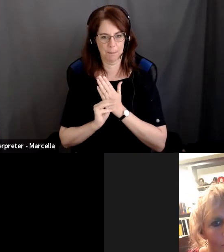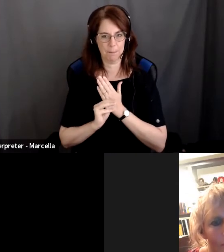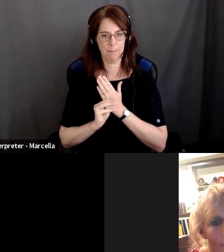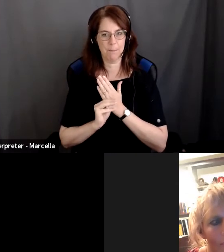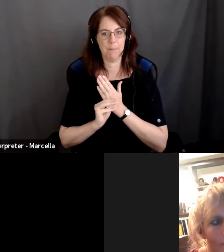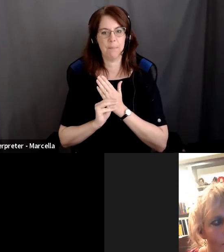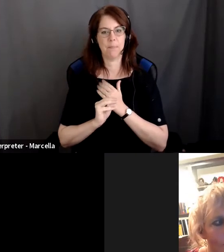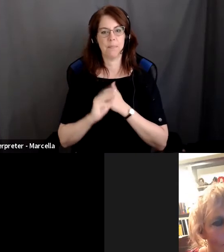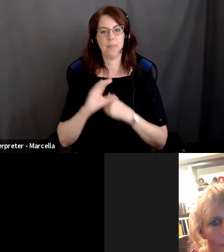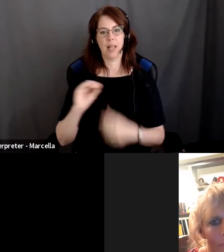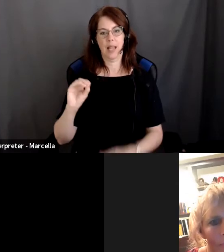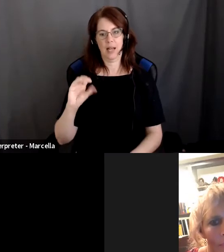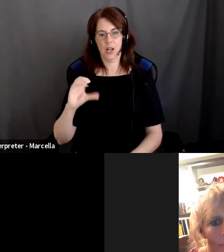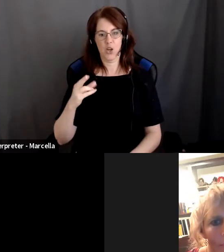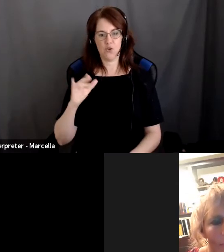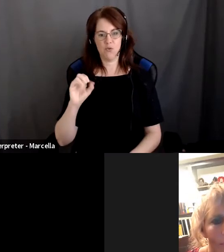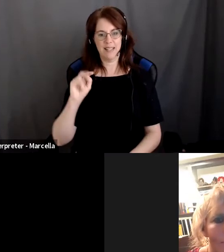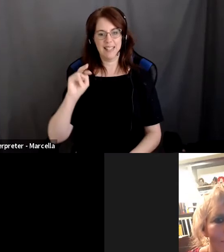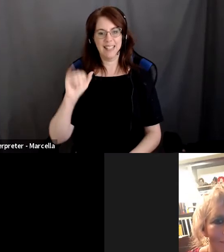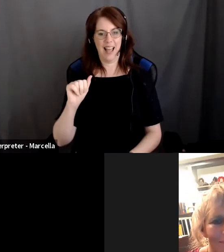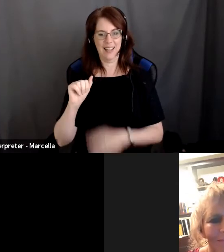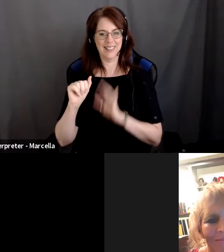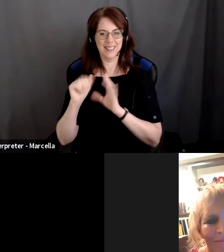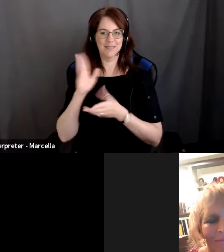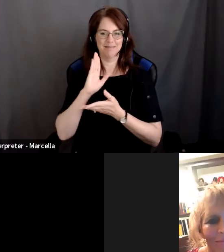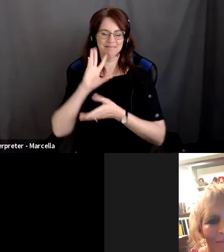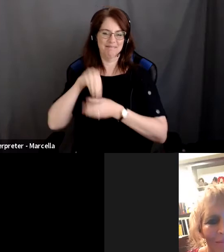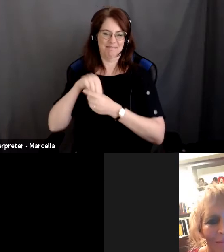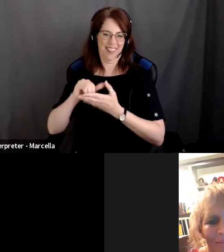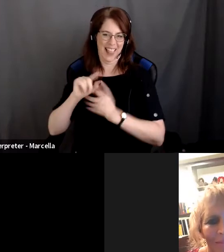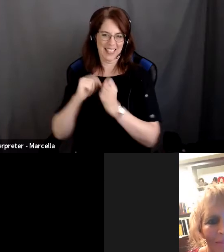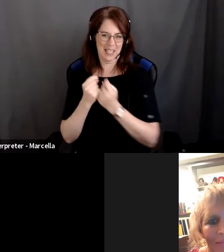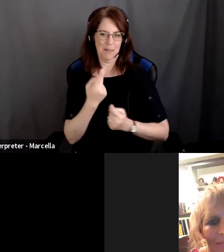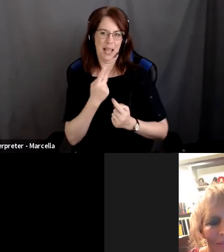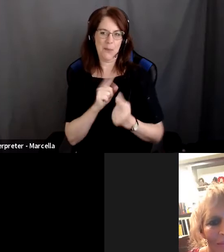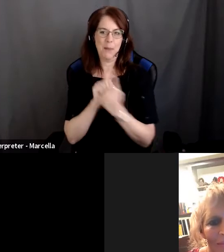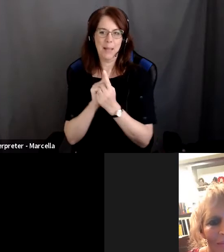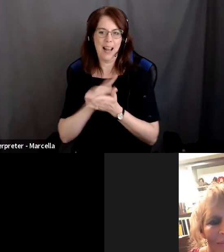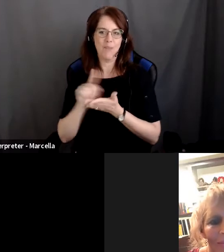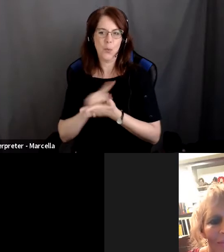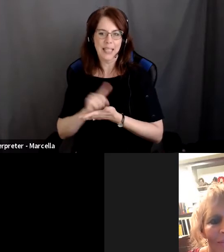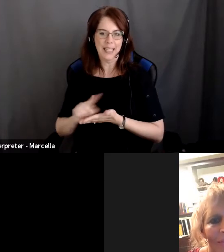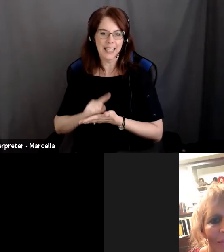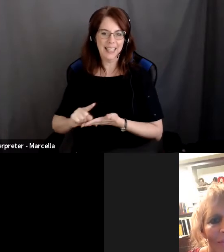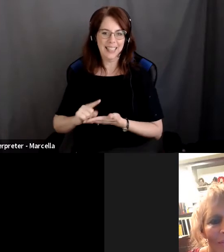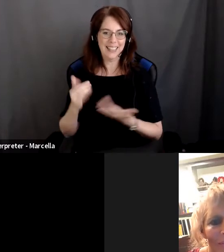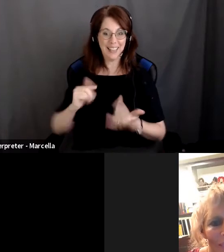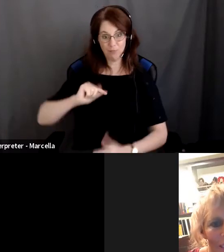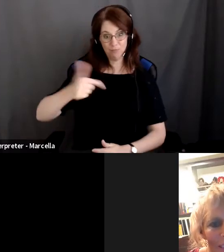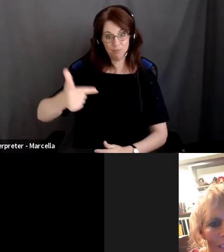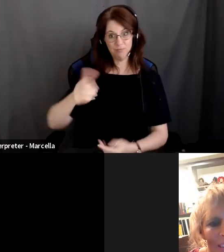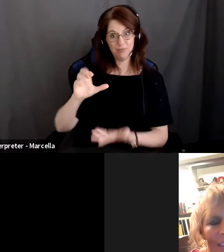And Christina is on this team, and we meet weekly. And I don't know, Christina, if you want